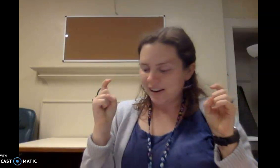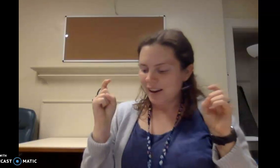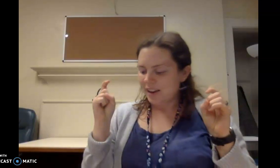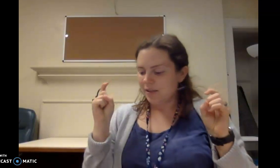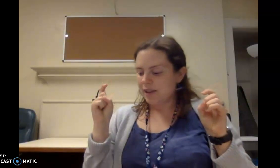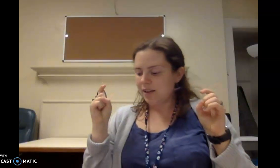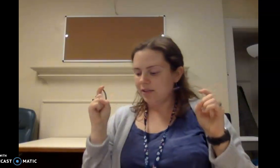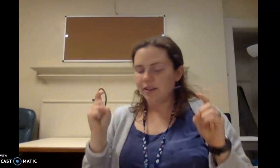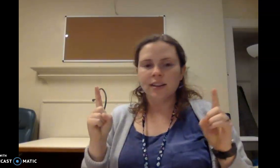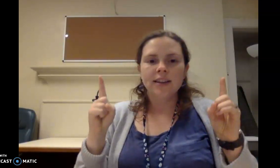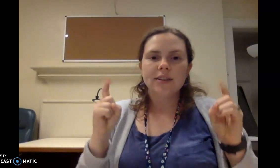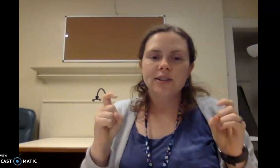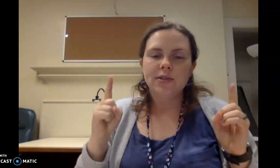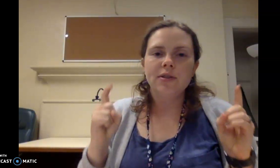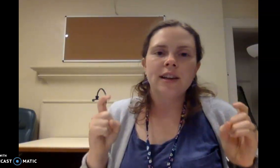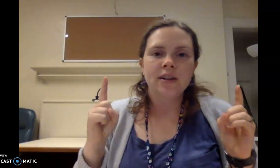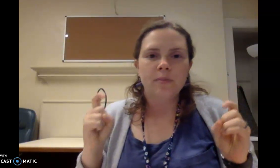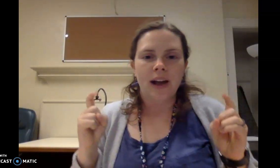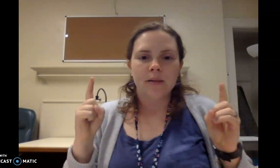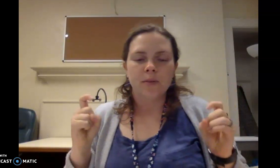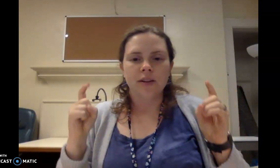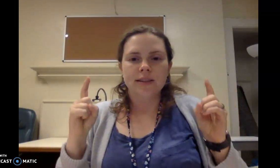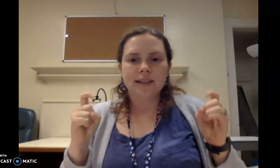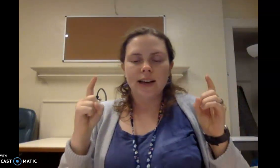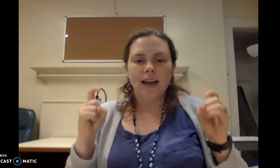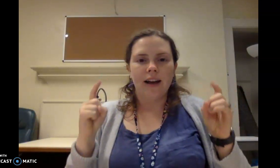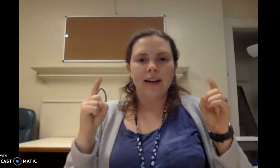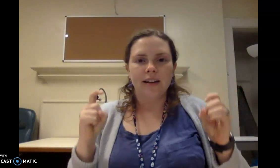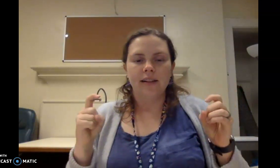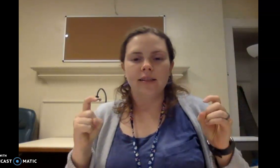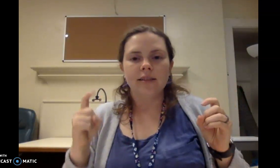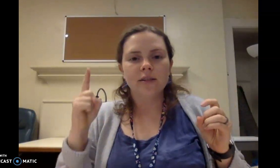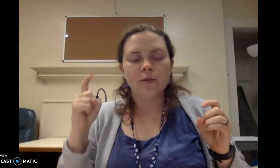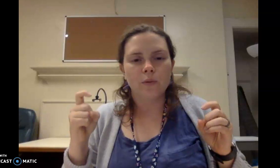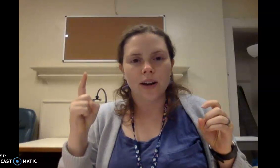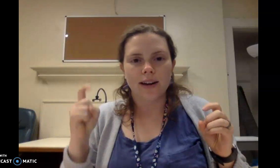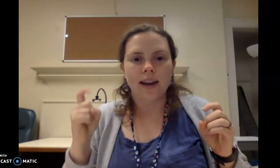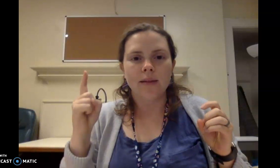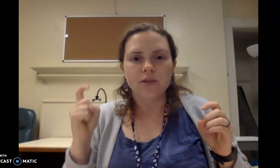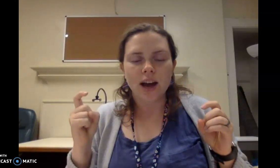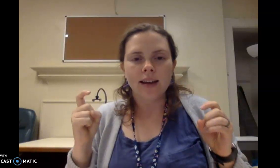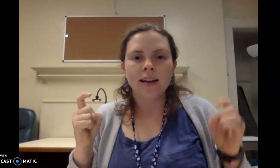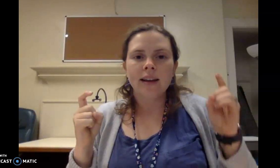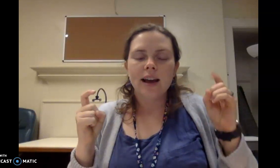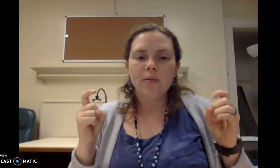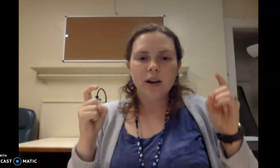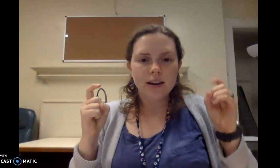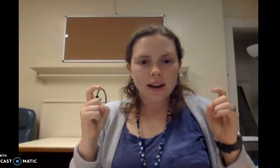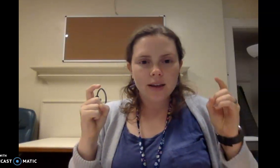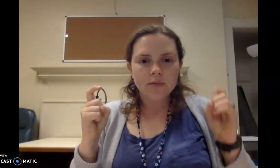right, here we go. Two little blackbirds sitting on a hill. One named Jack and one named